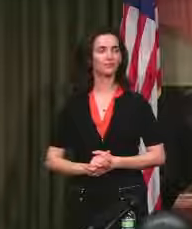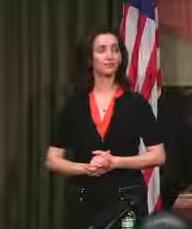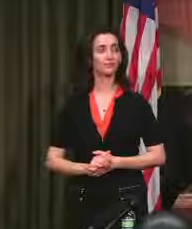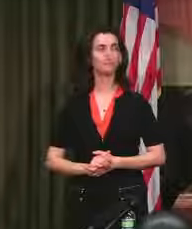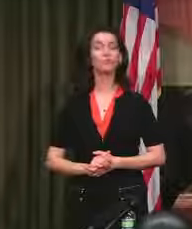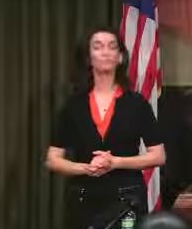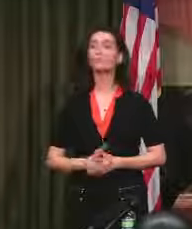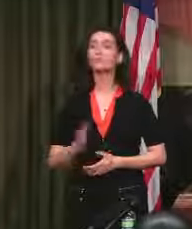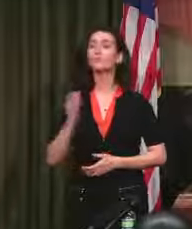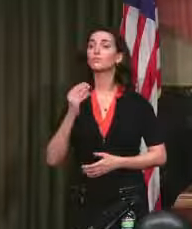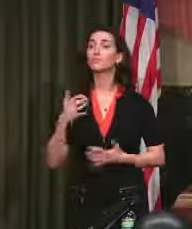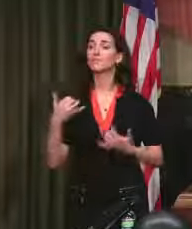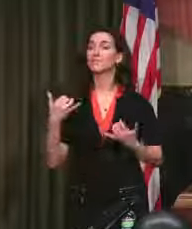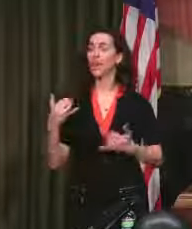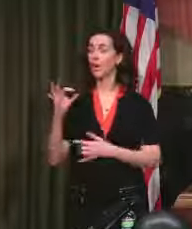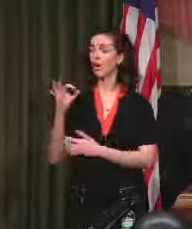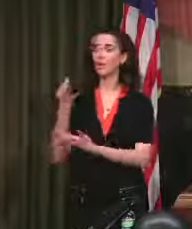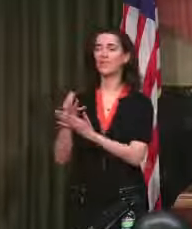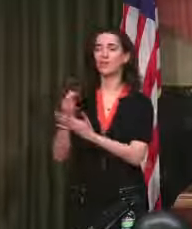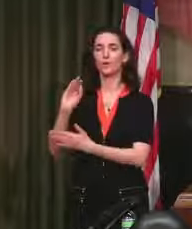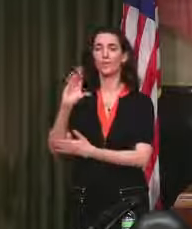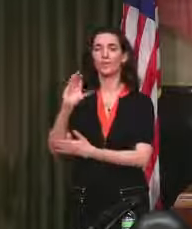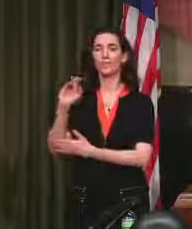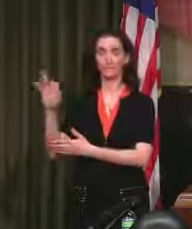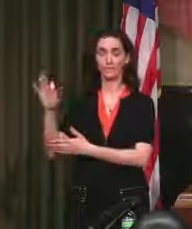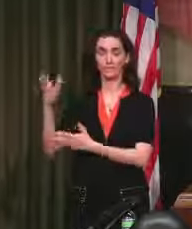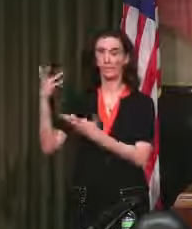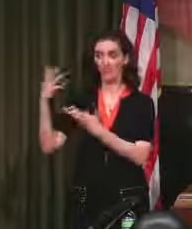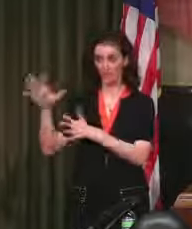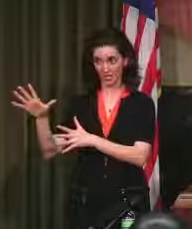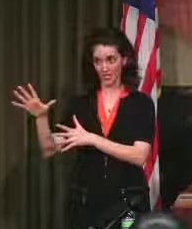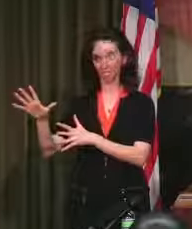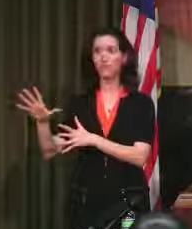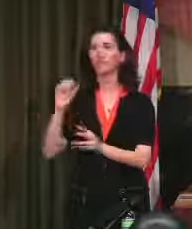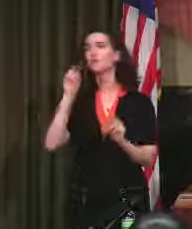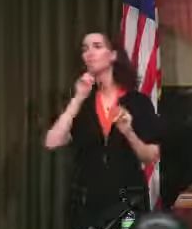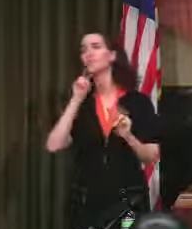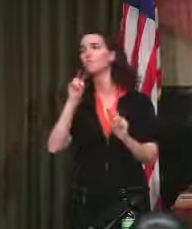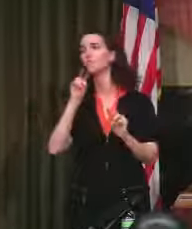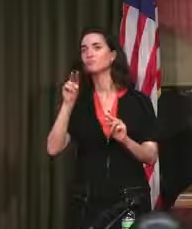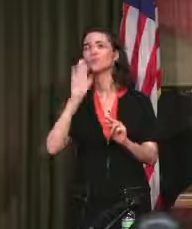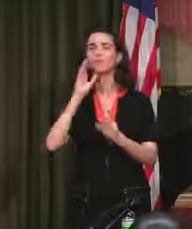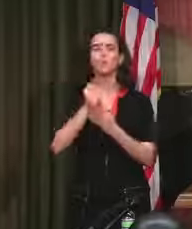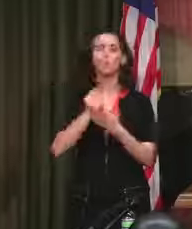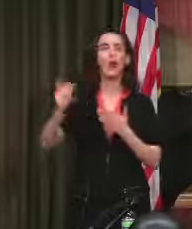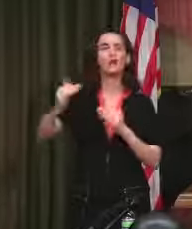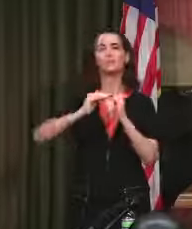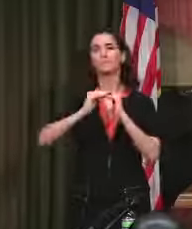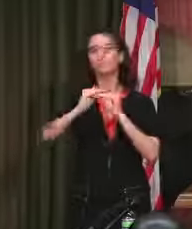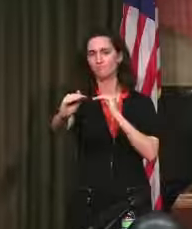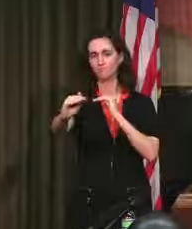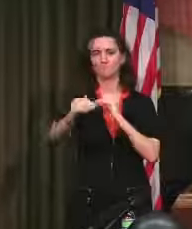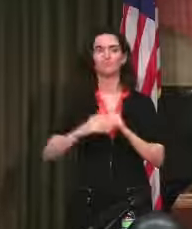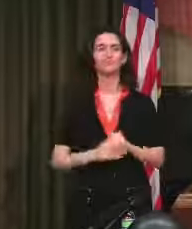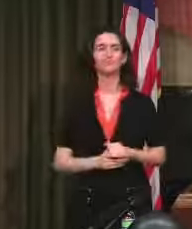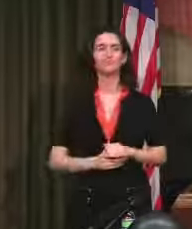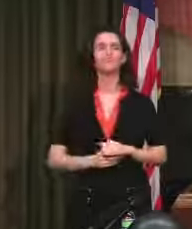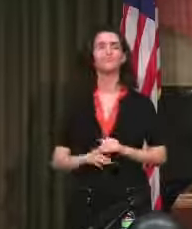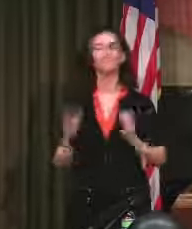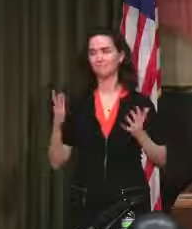And now that the fiscal cliff is in the rearview mirror, prosperity and stability are straight ahead.